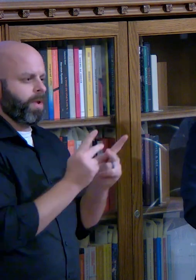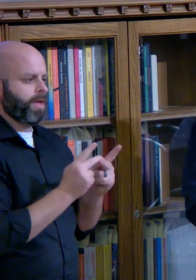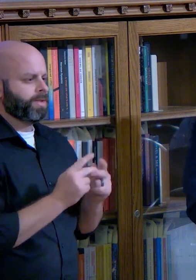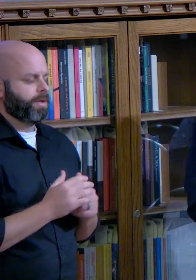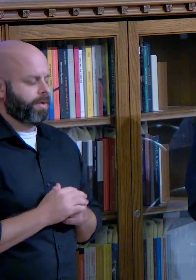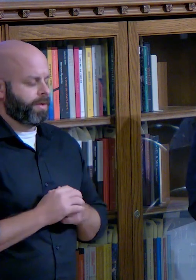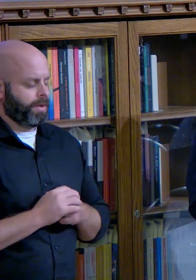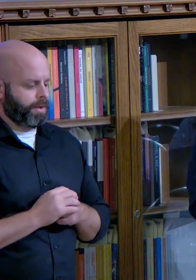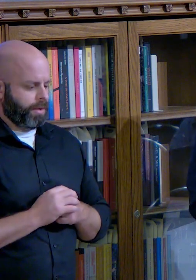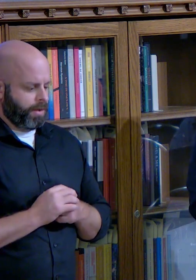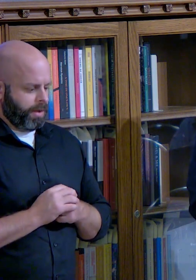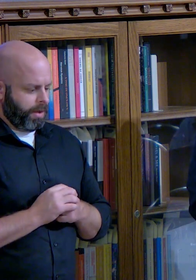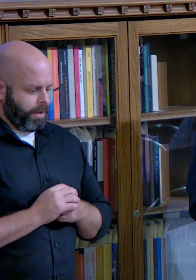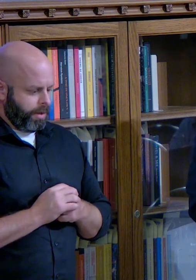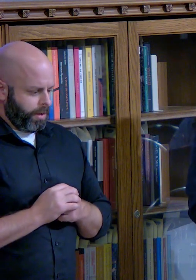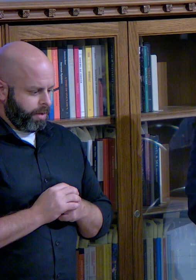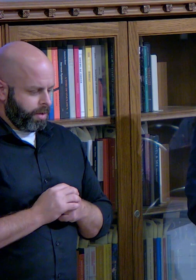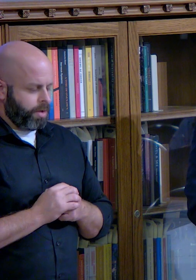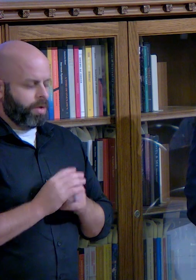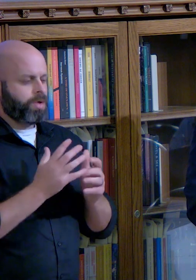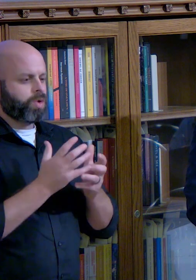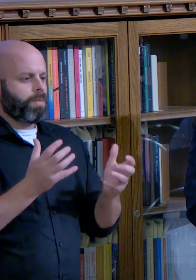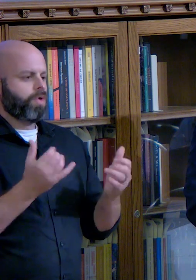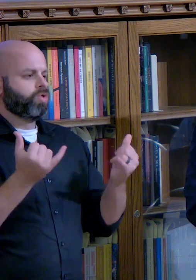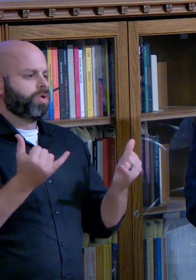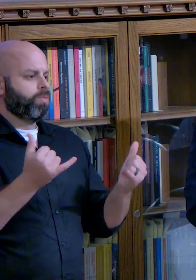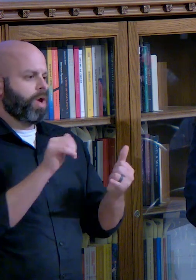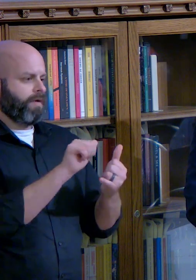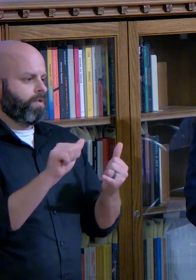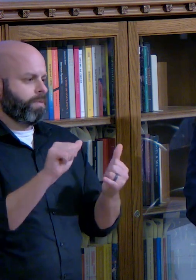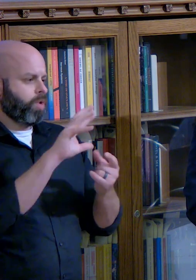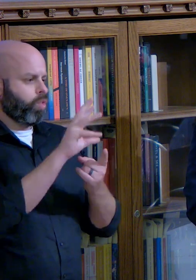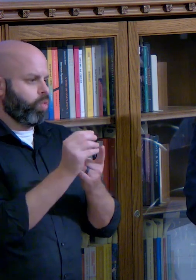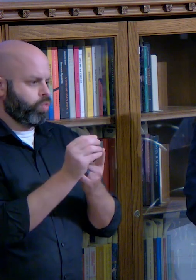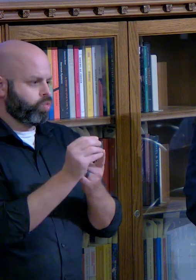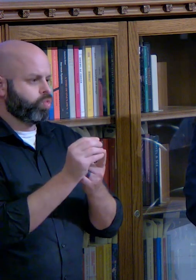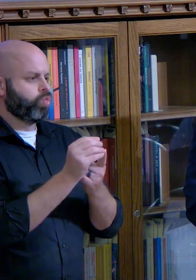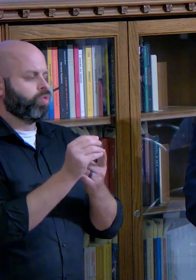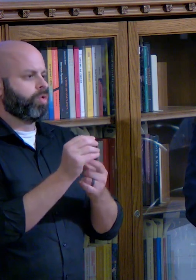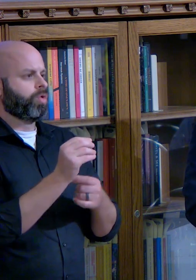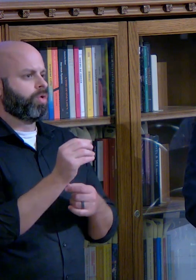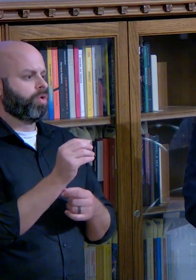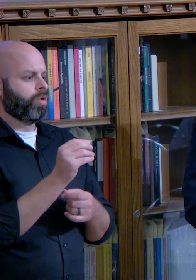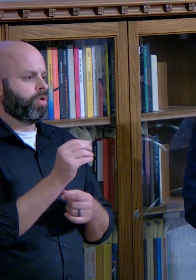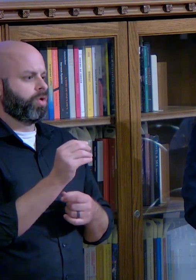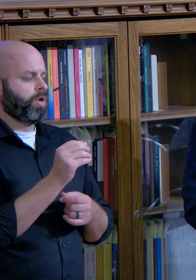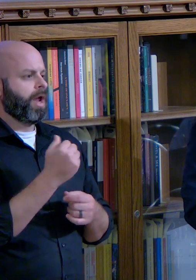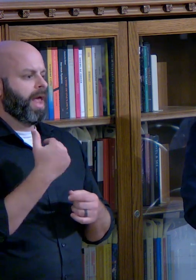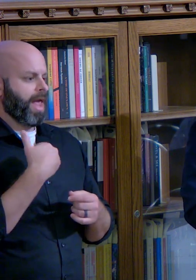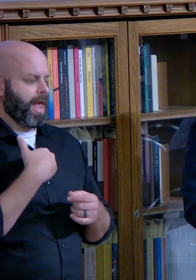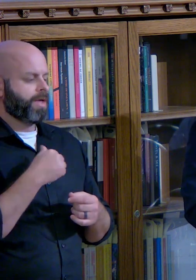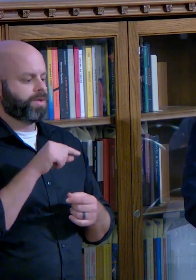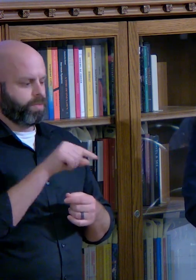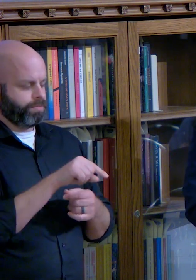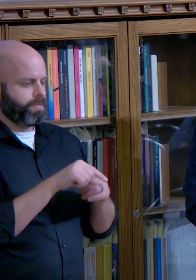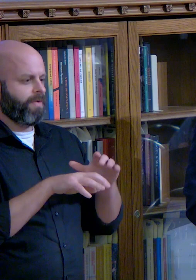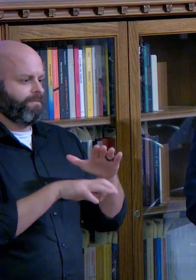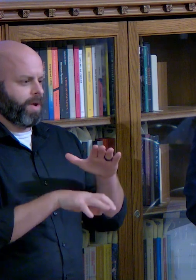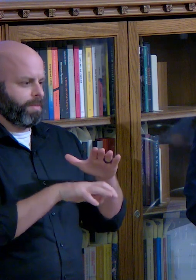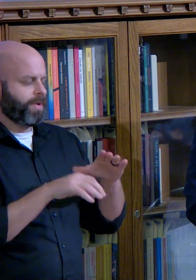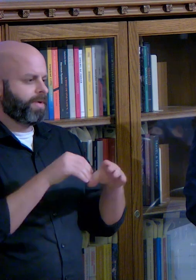much of contemporary African-American culture has have Roots fundamentally in